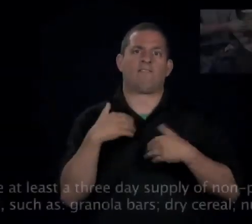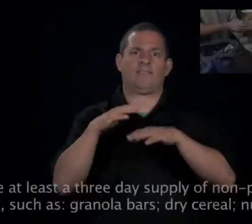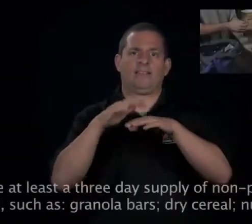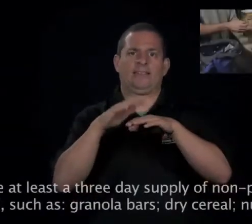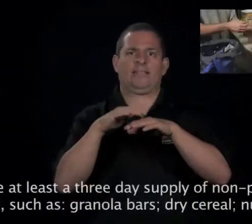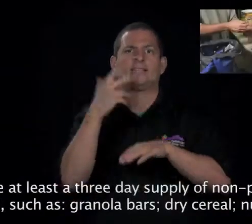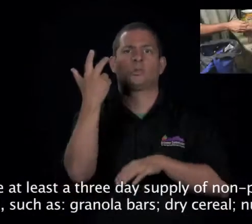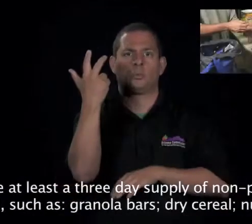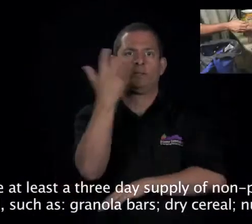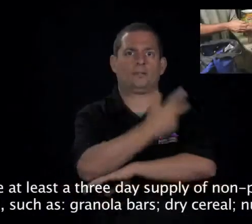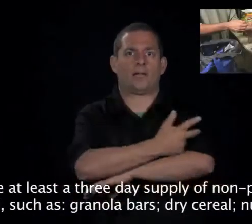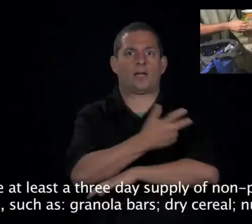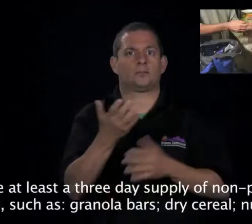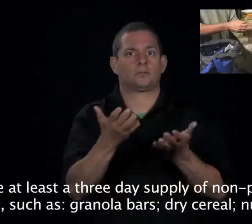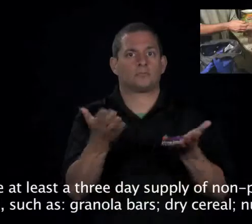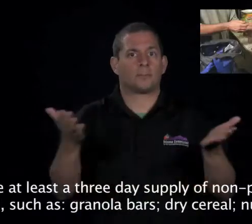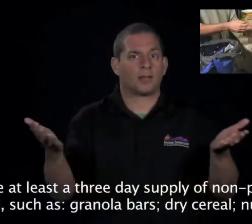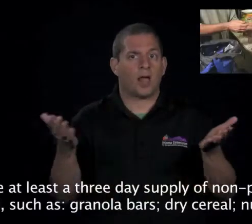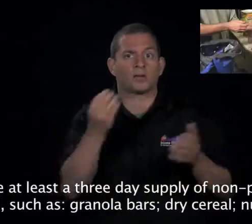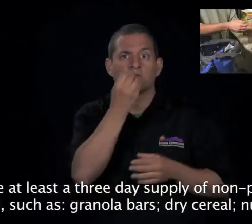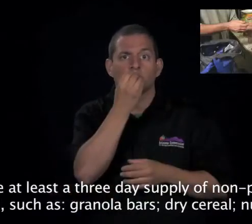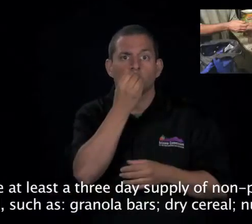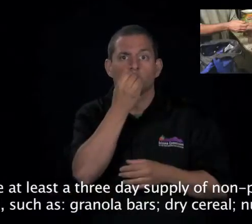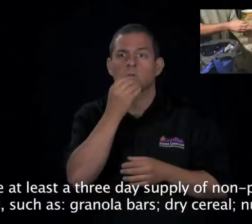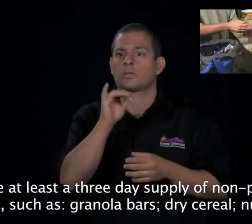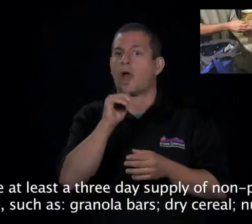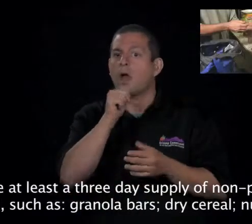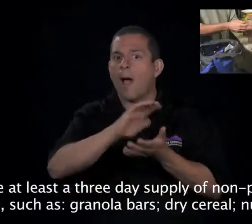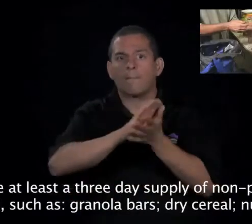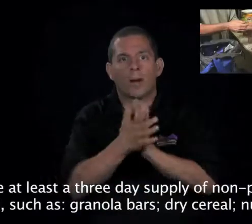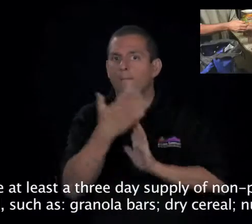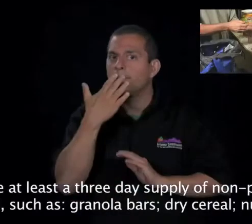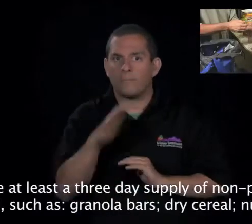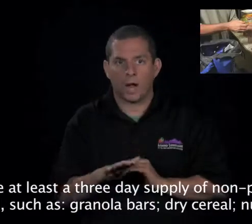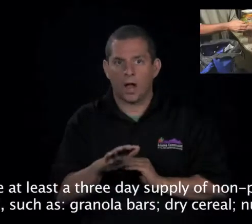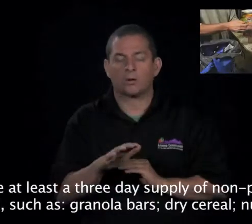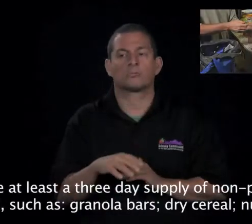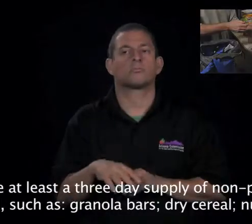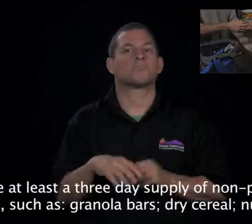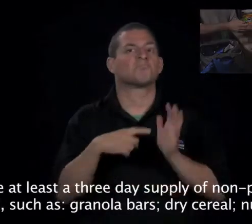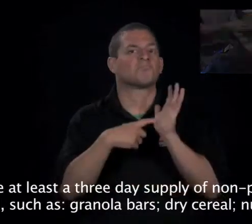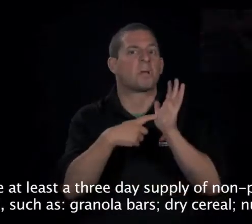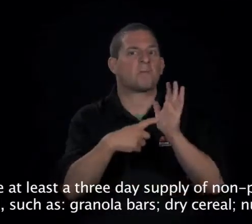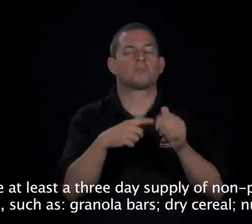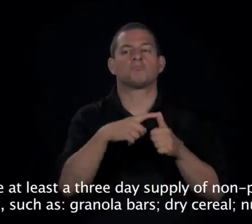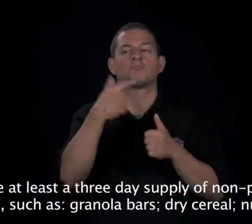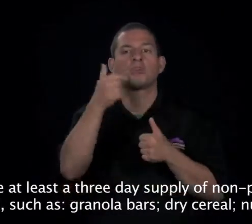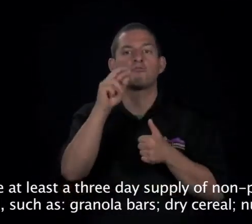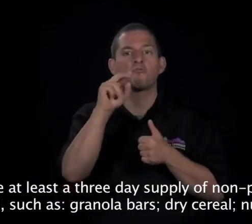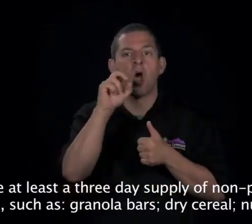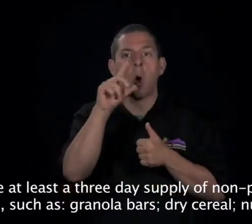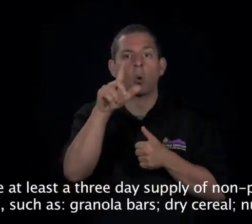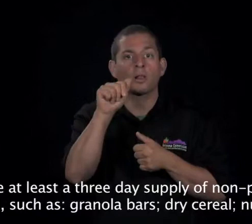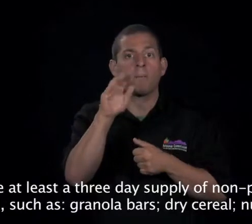Store at least a 3-day supply of non-perishable foods such as granola bars, dry